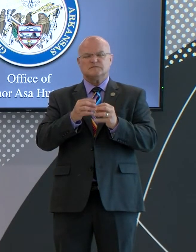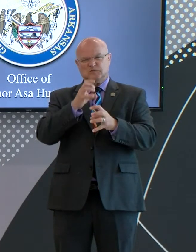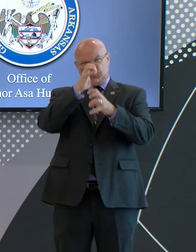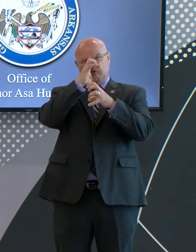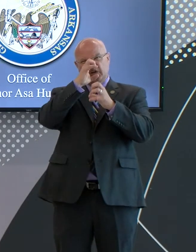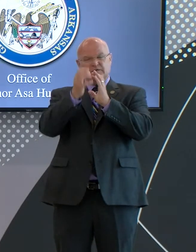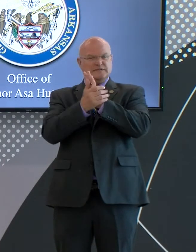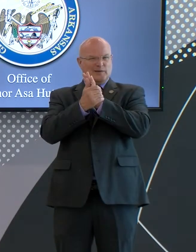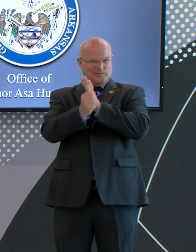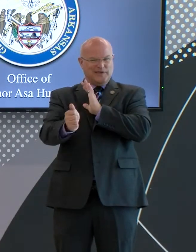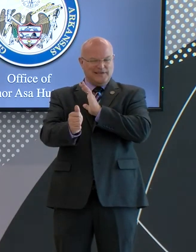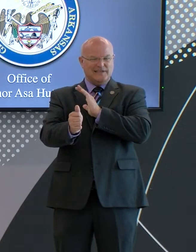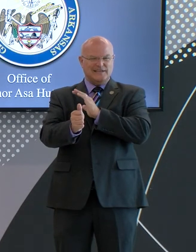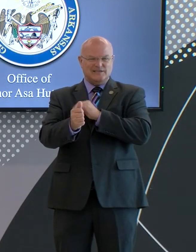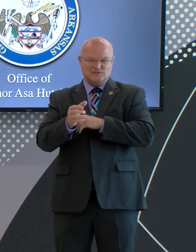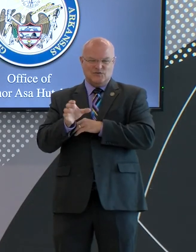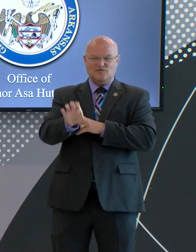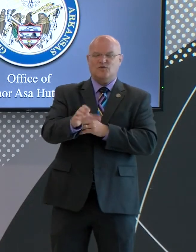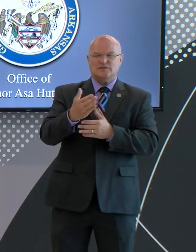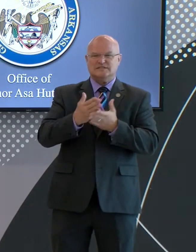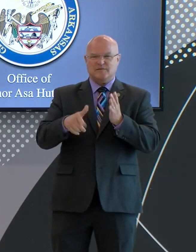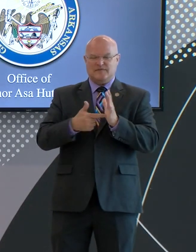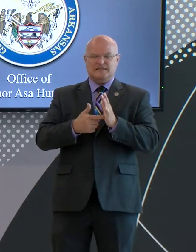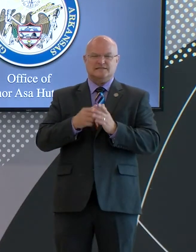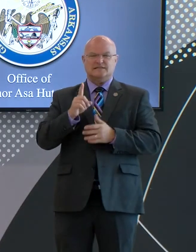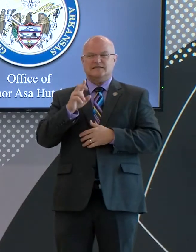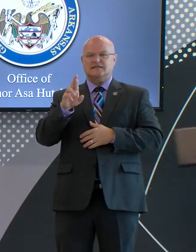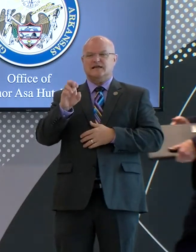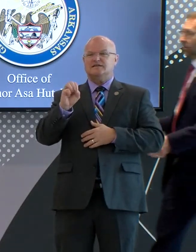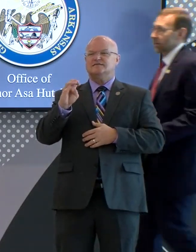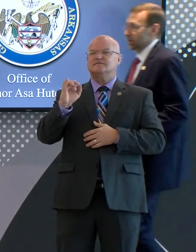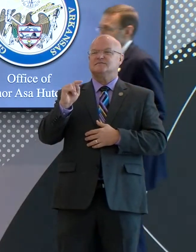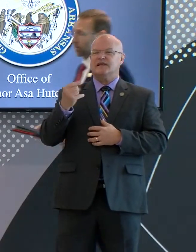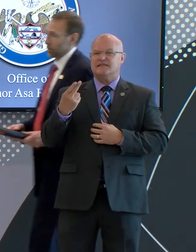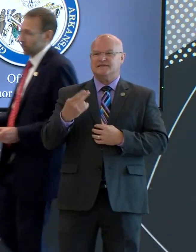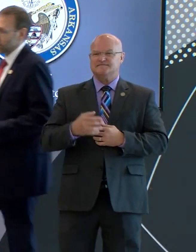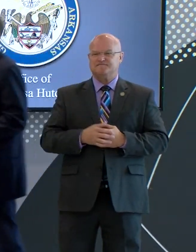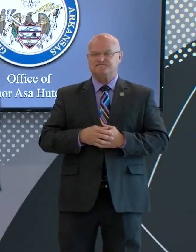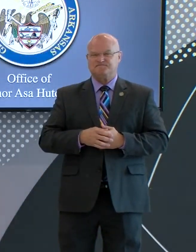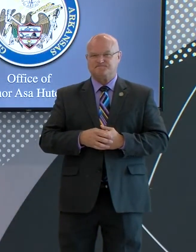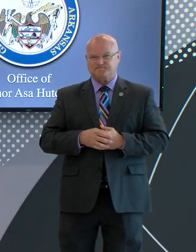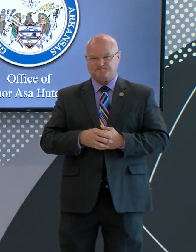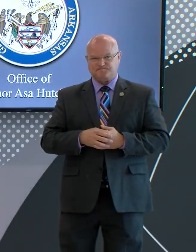rigorous abilities to enforce some of this. Dr. Smith?